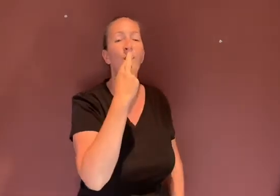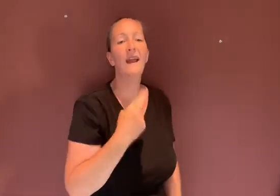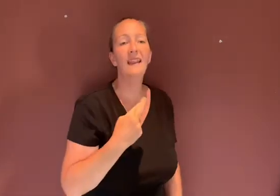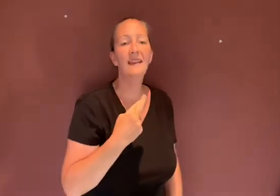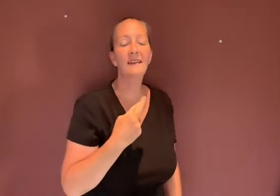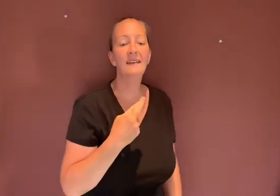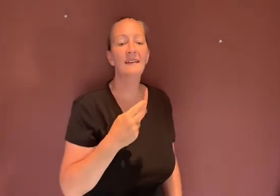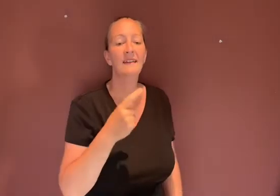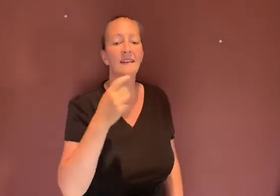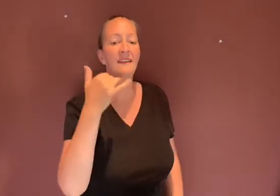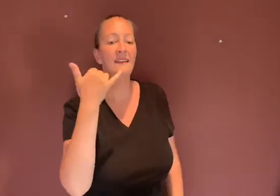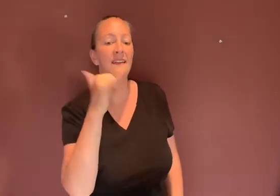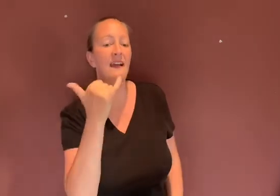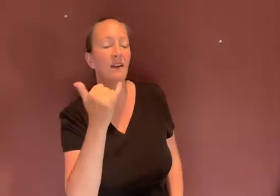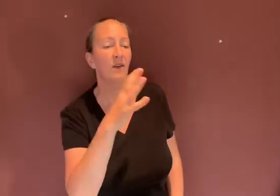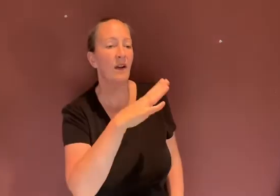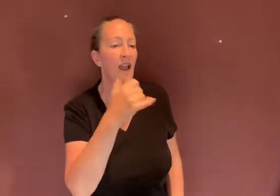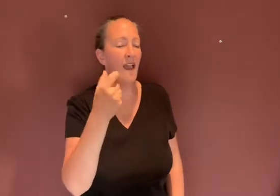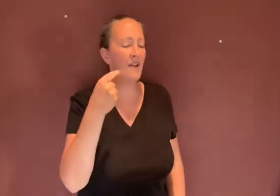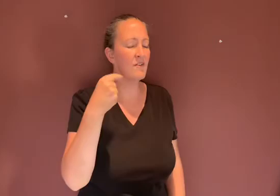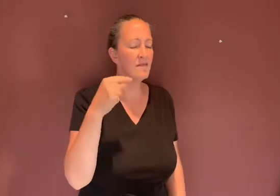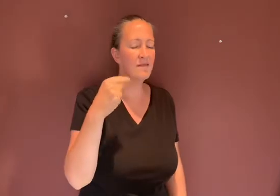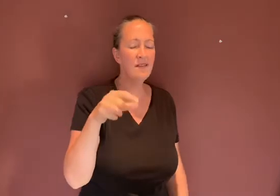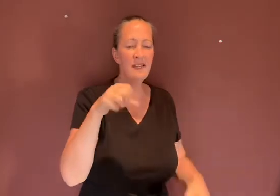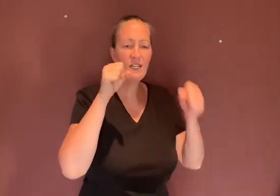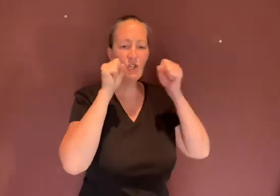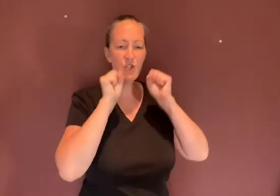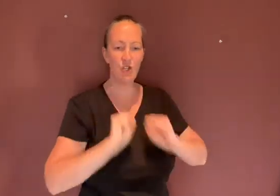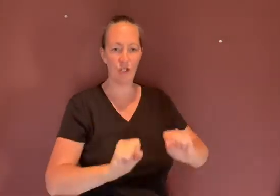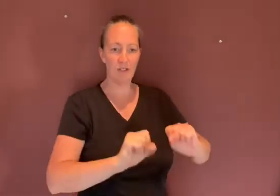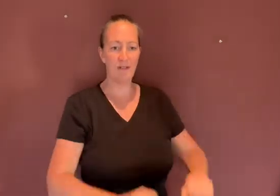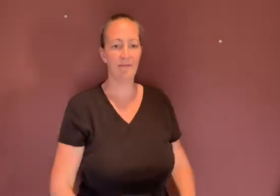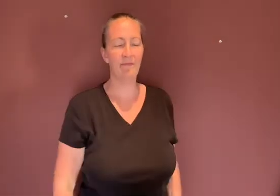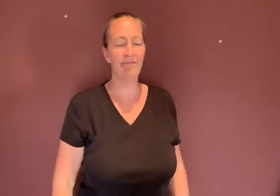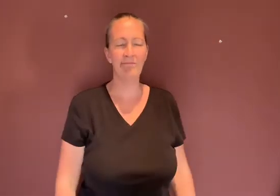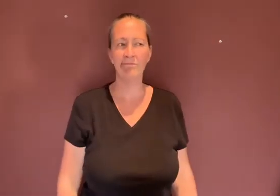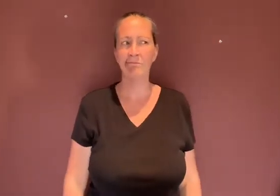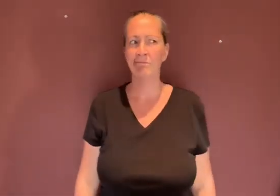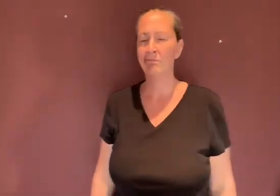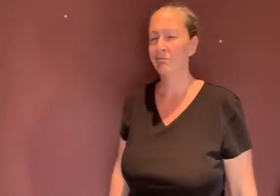red, yellow, and green shirt."